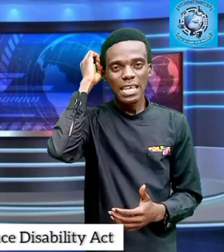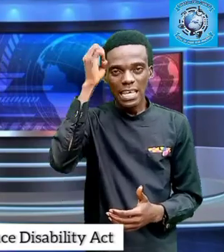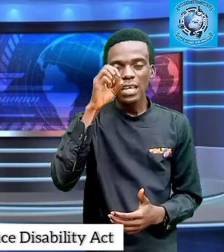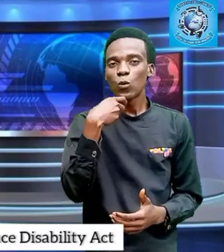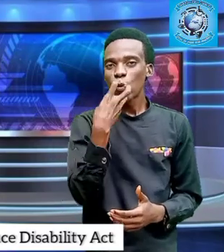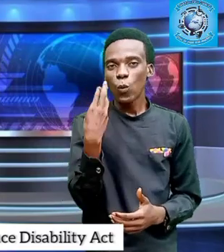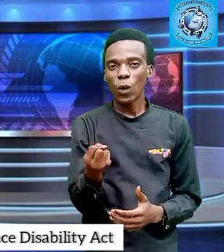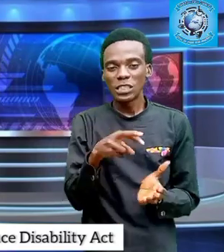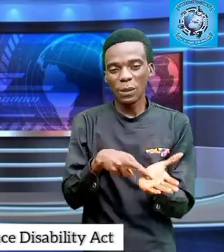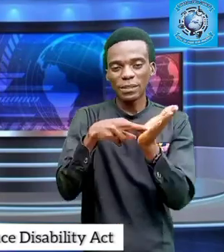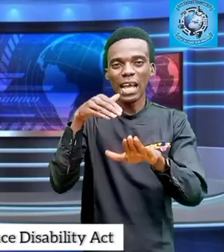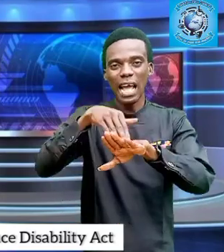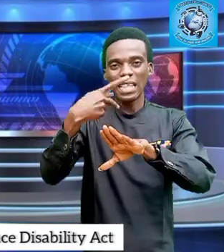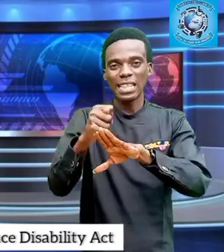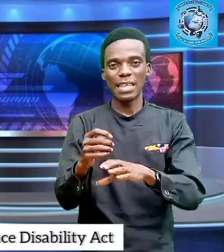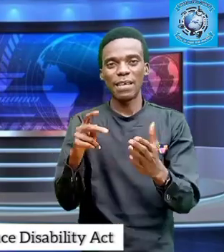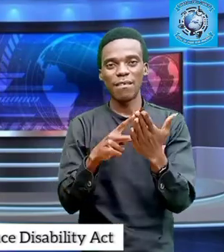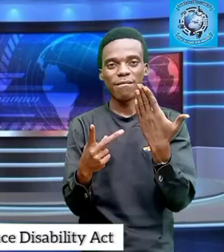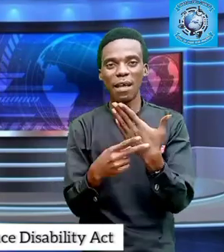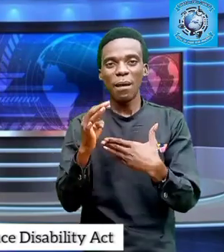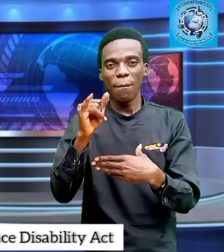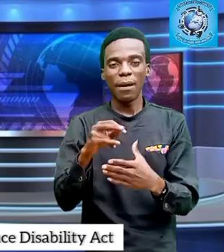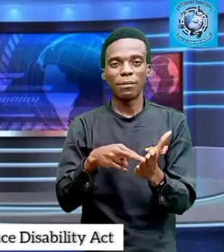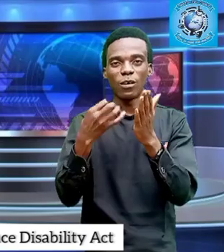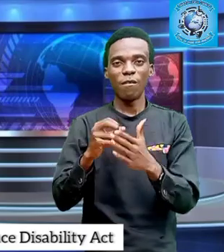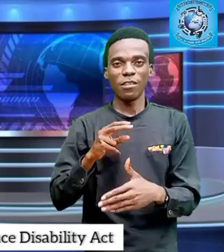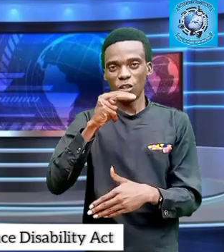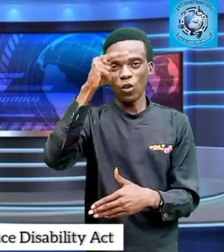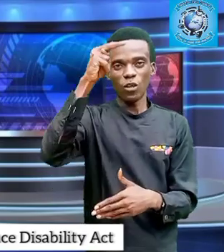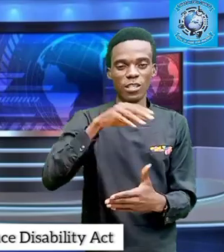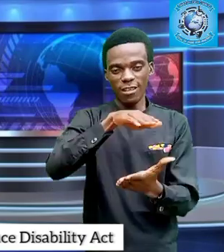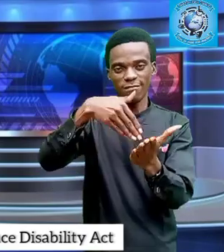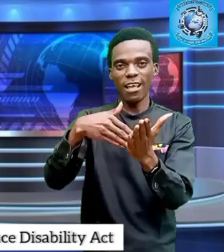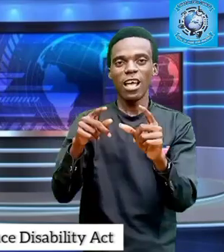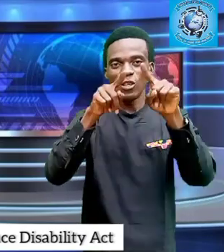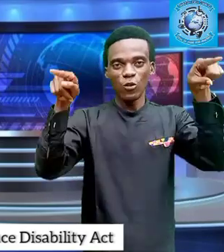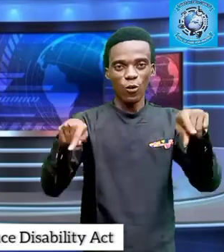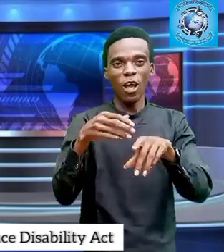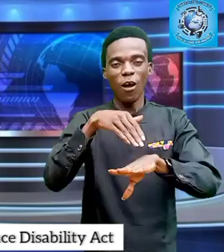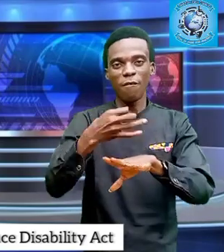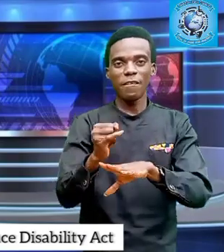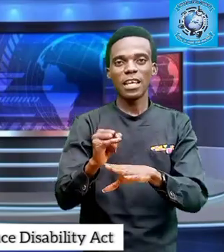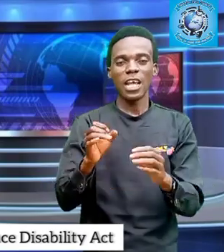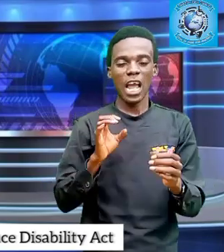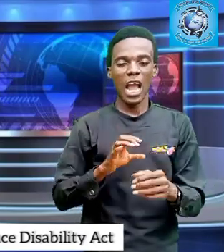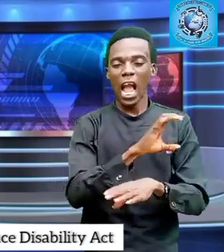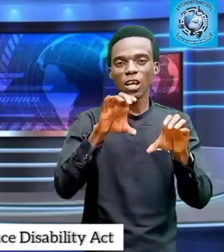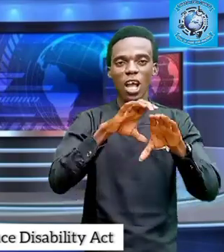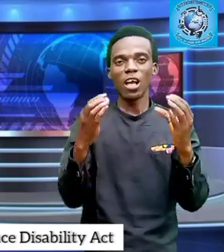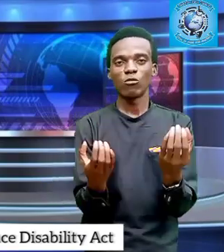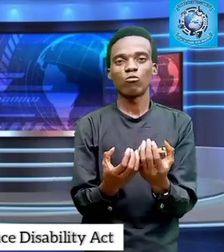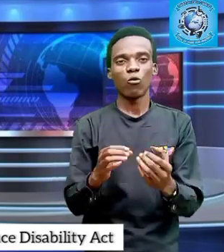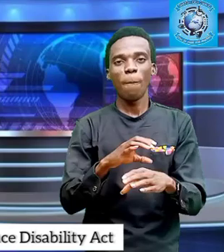was represented at the event by the representative of the North Central Zone of the Council Commission, Mrs. Esther